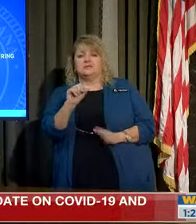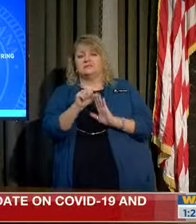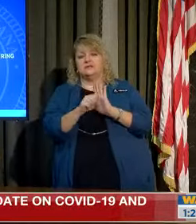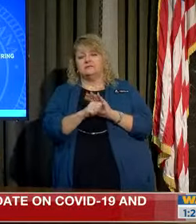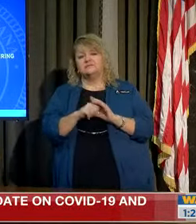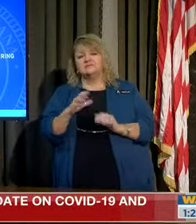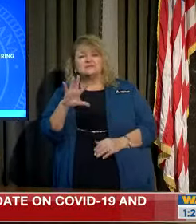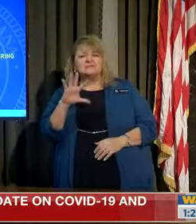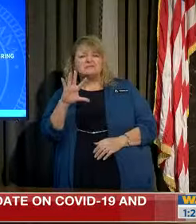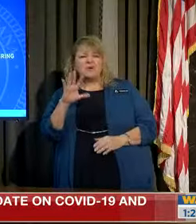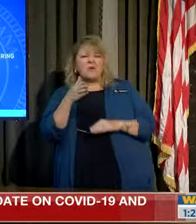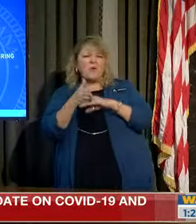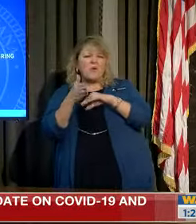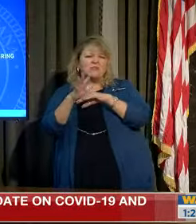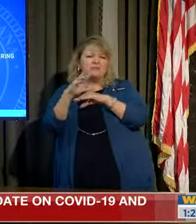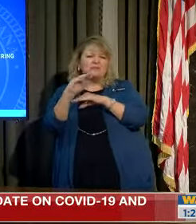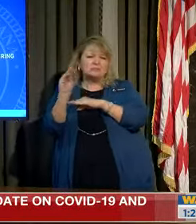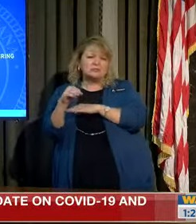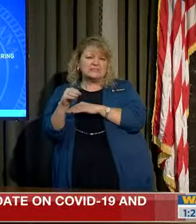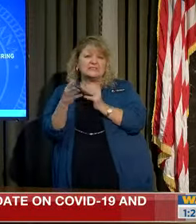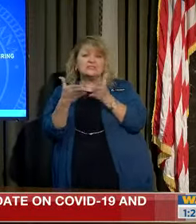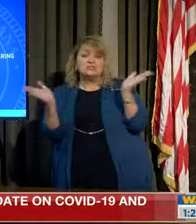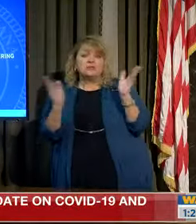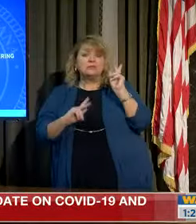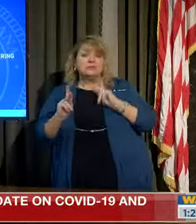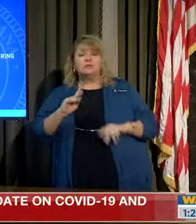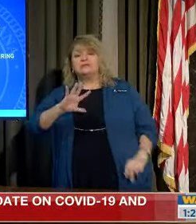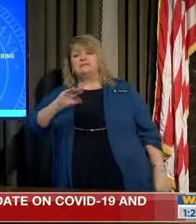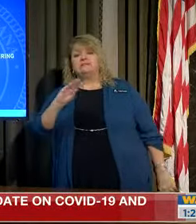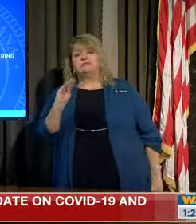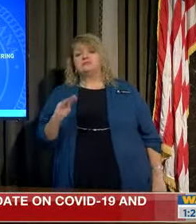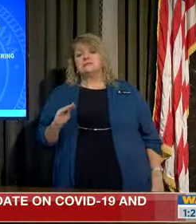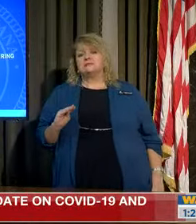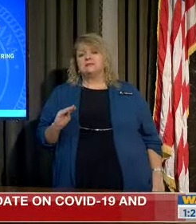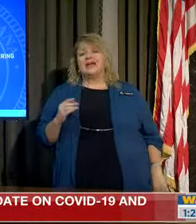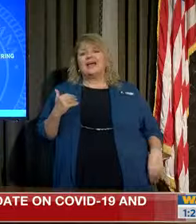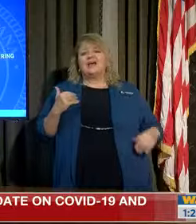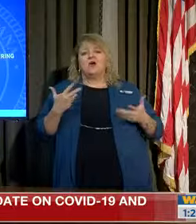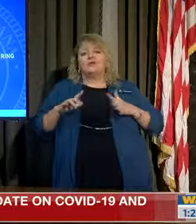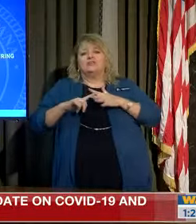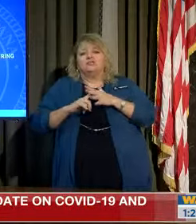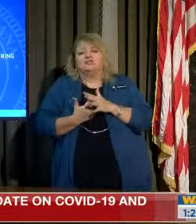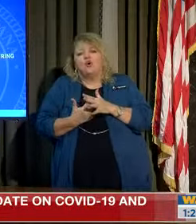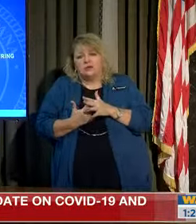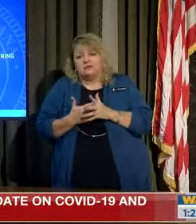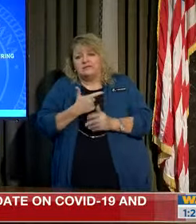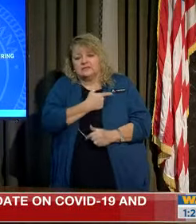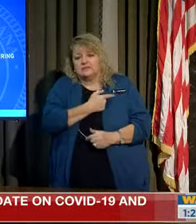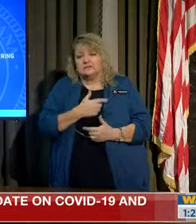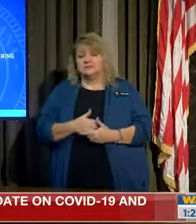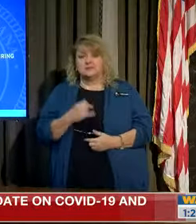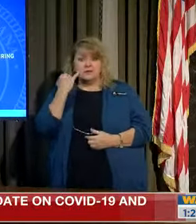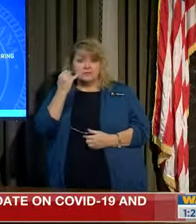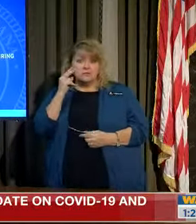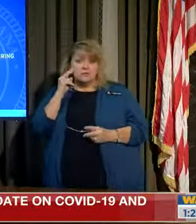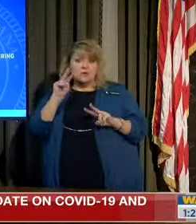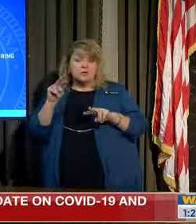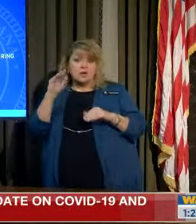over 50% of the general population of Louisiana has at least initiated the vaccine. If you look at